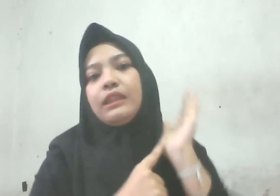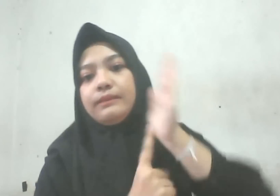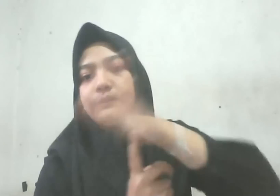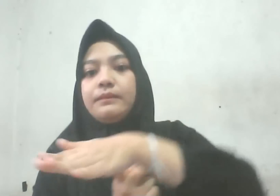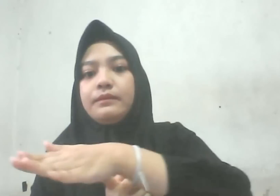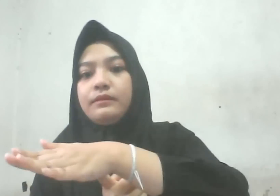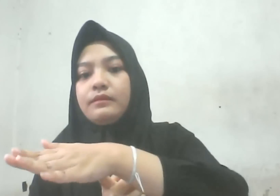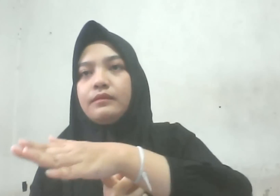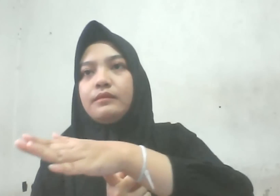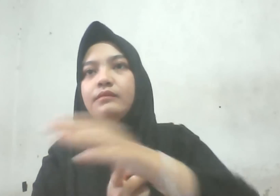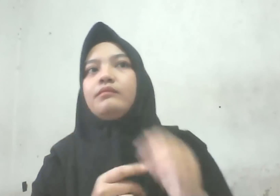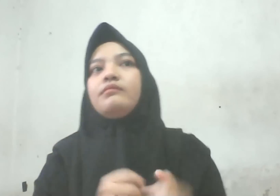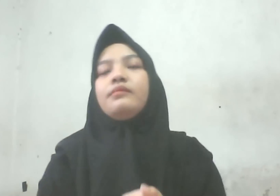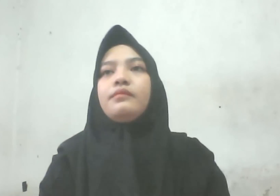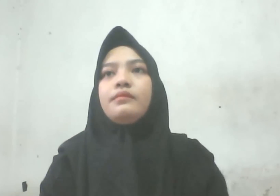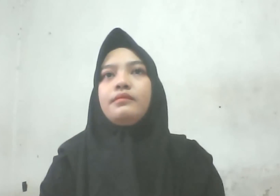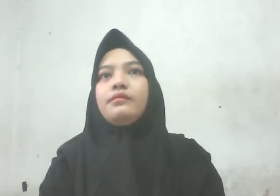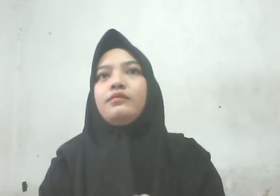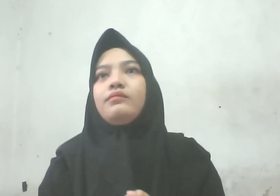legislation and policy.